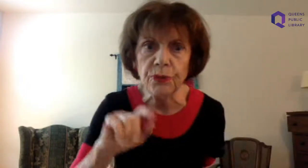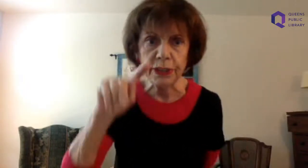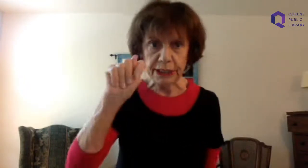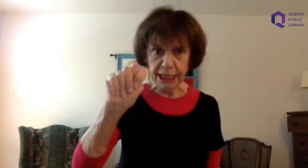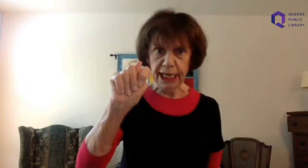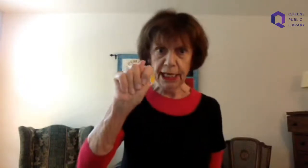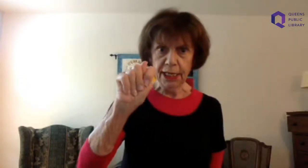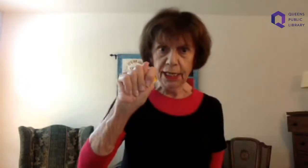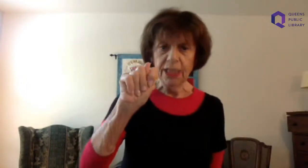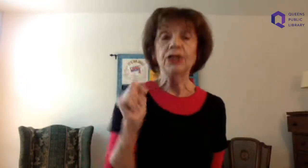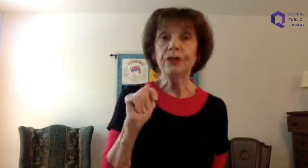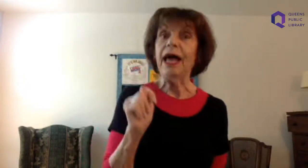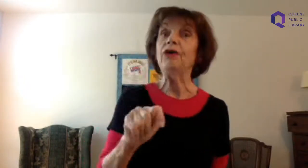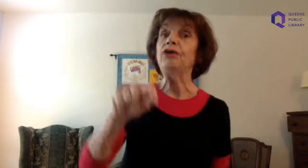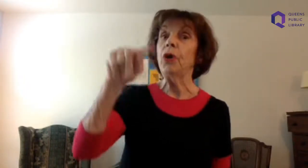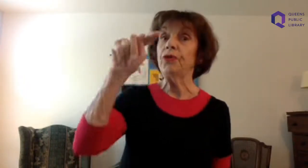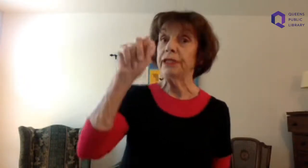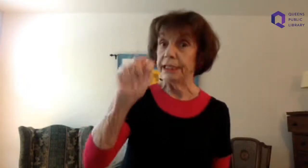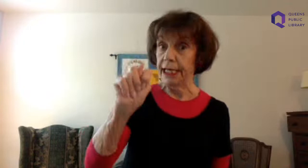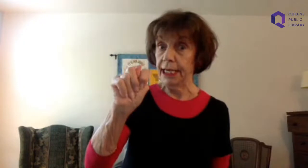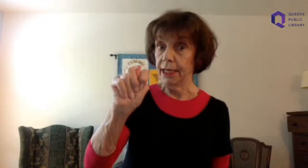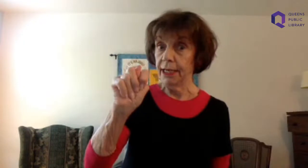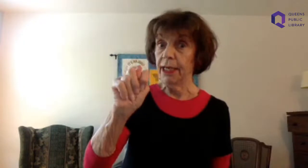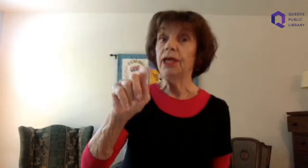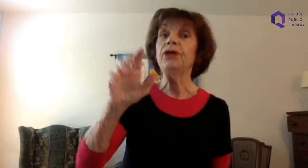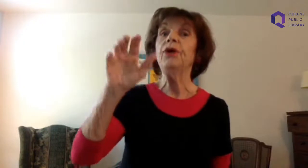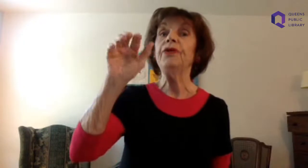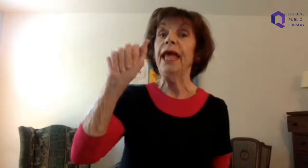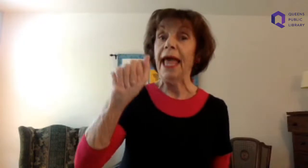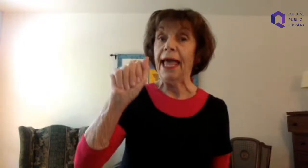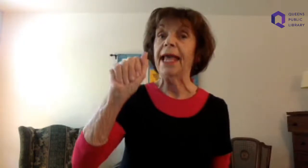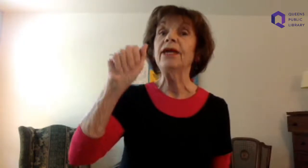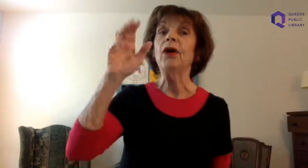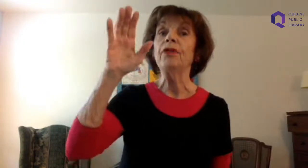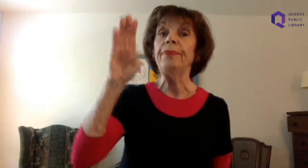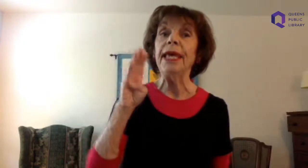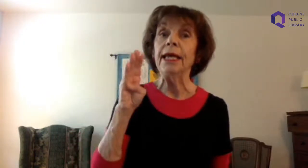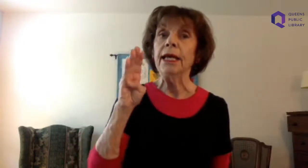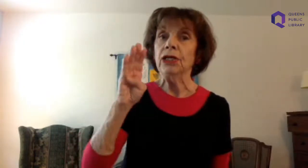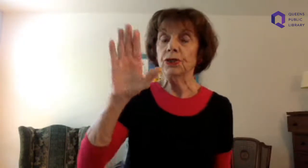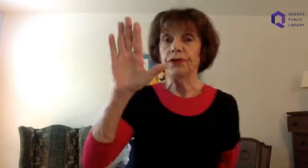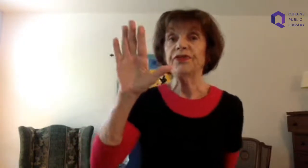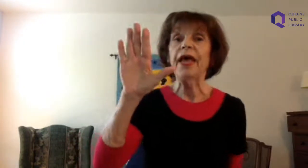the T. So now you know the T, you know the A, and you know the B. So if you say